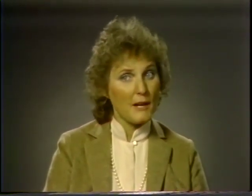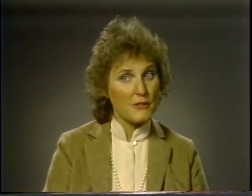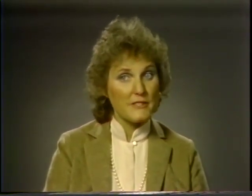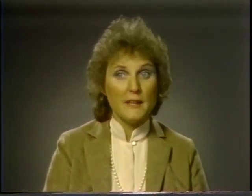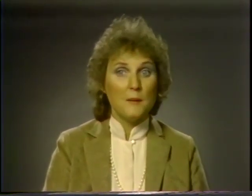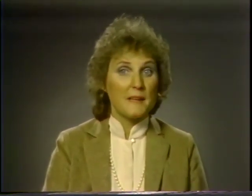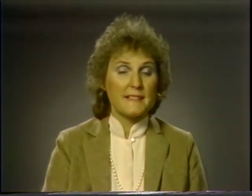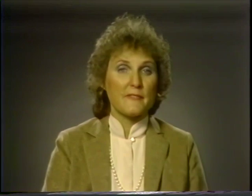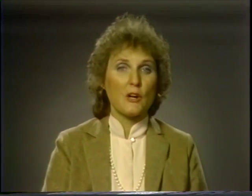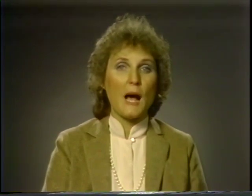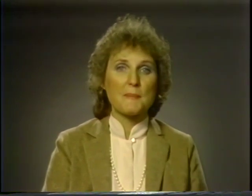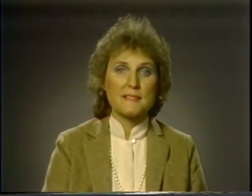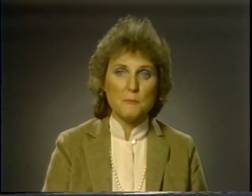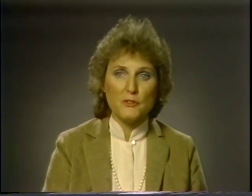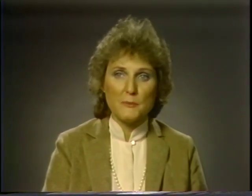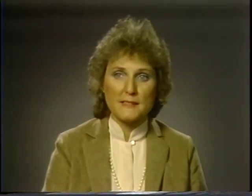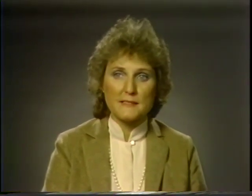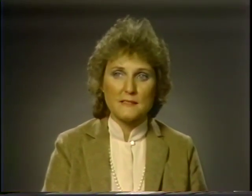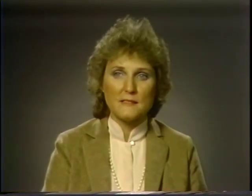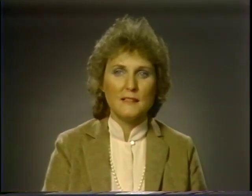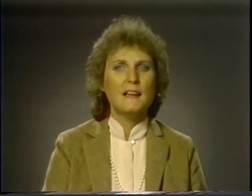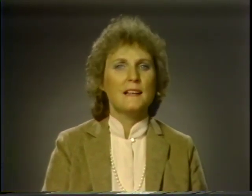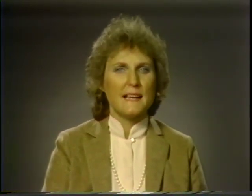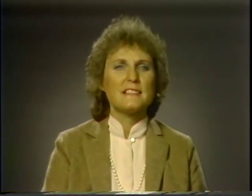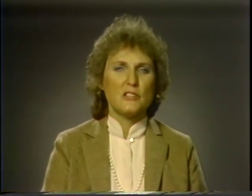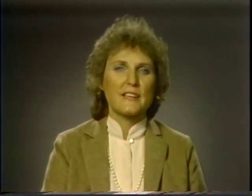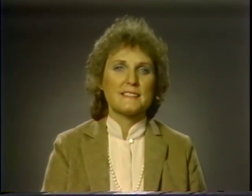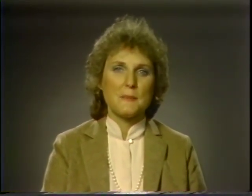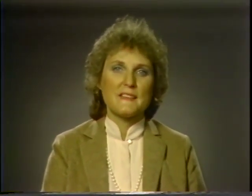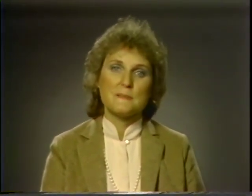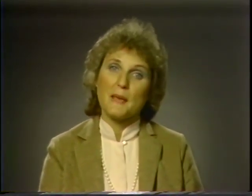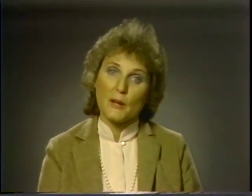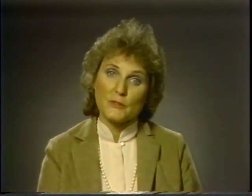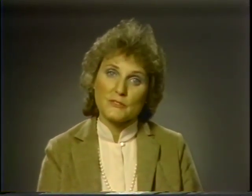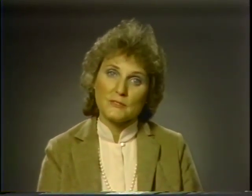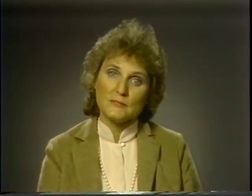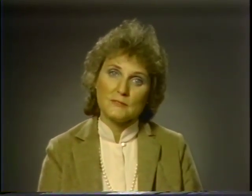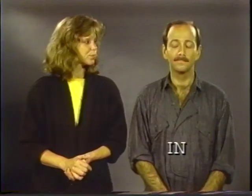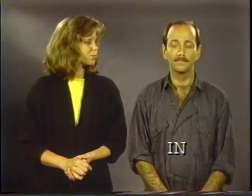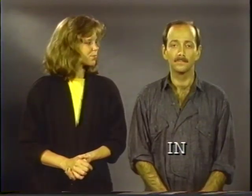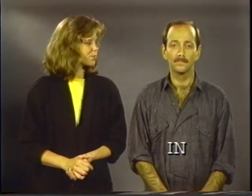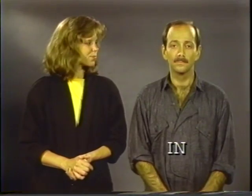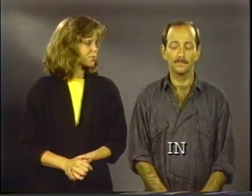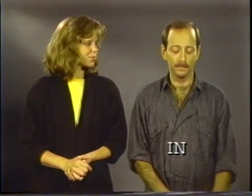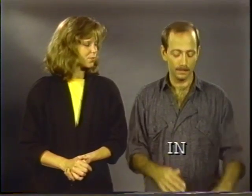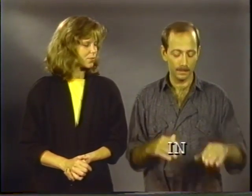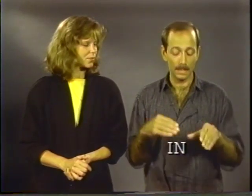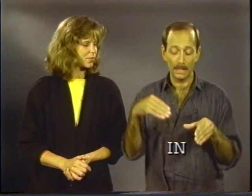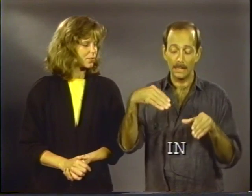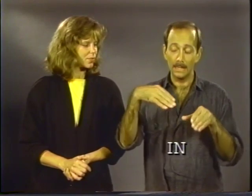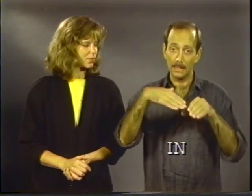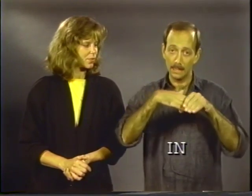pairs because of their opposite movements. Let's look at some of these pairs. In,